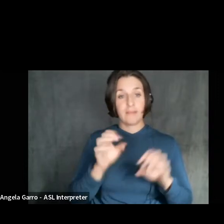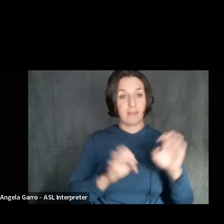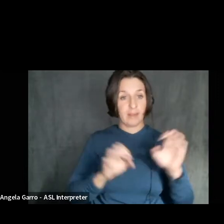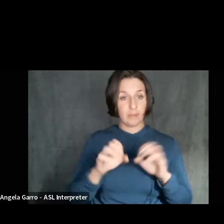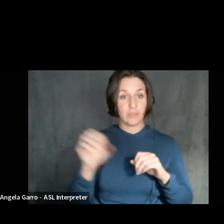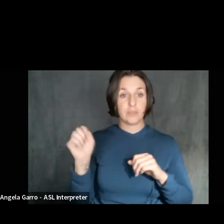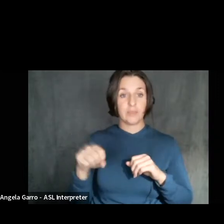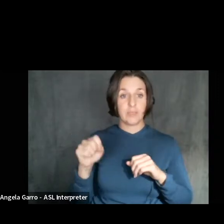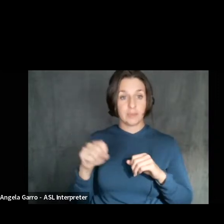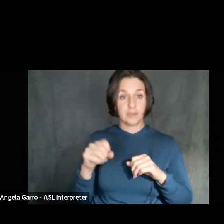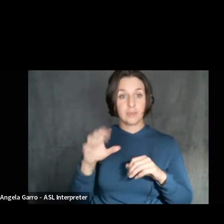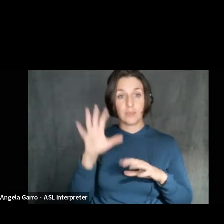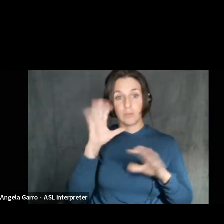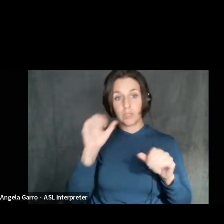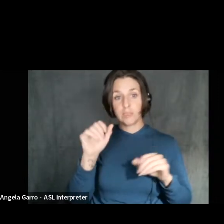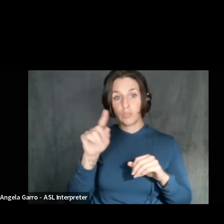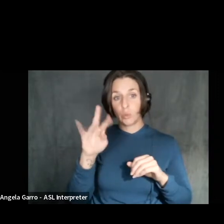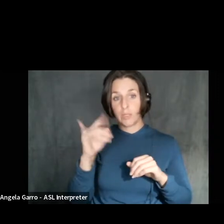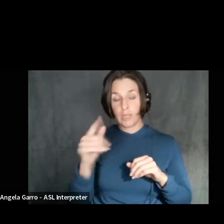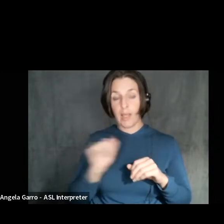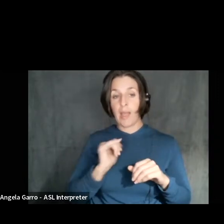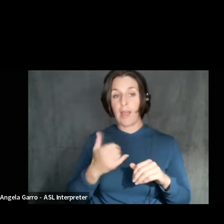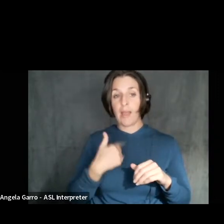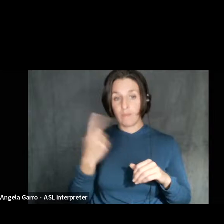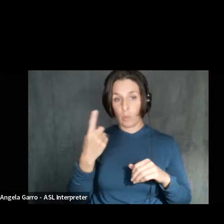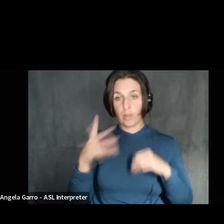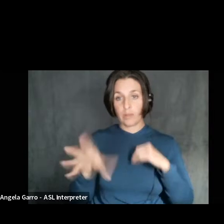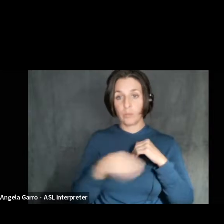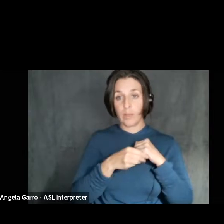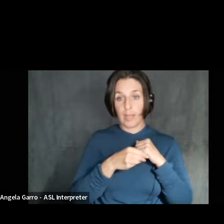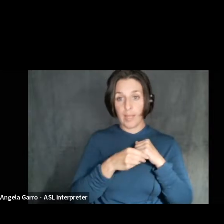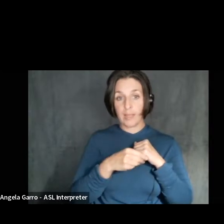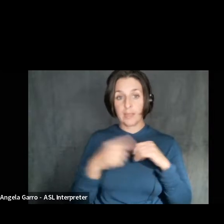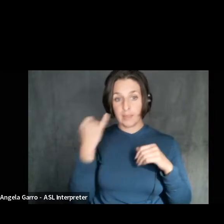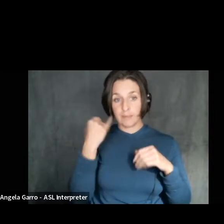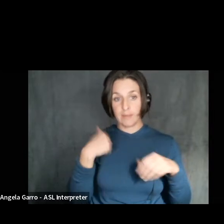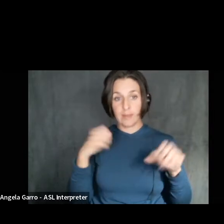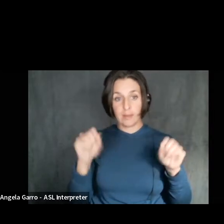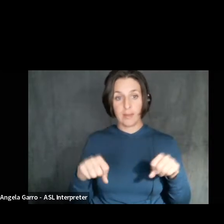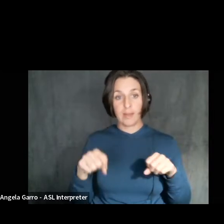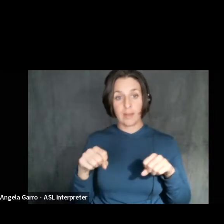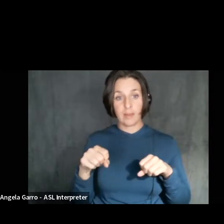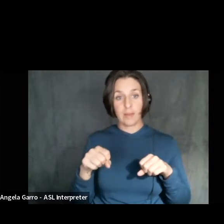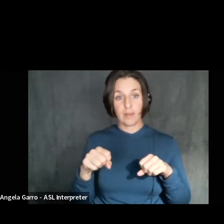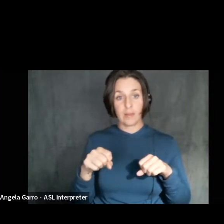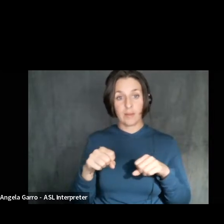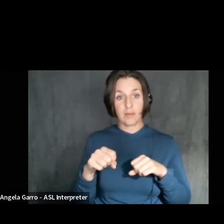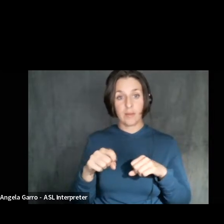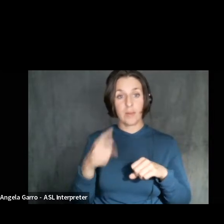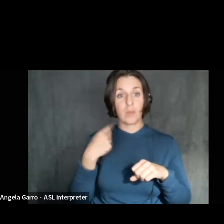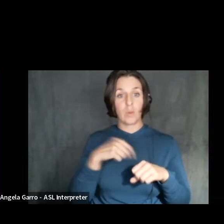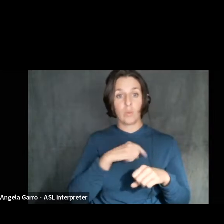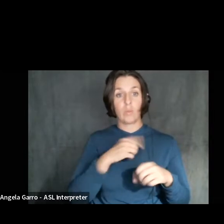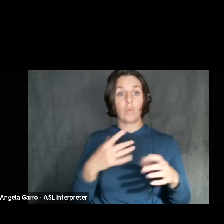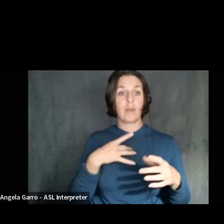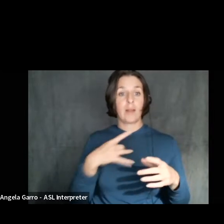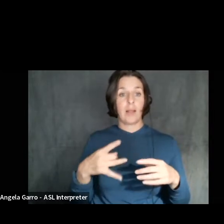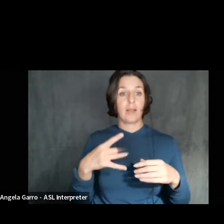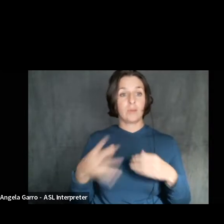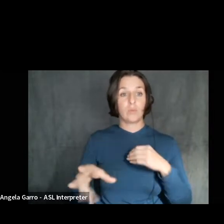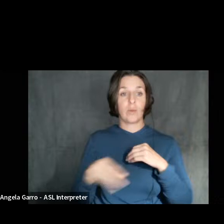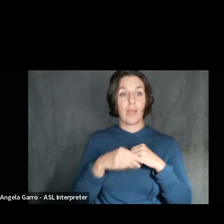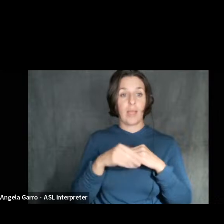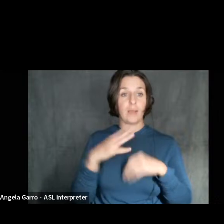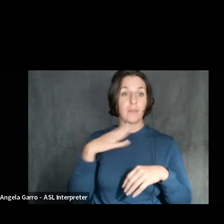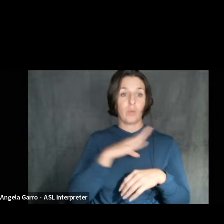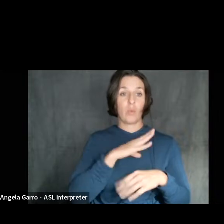Yes. President Andrade Zuniga. So I have one to add, if I Okay. may. So we would like to put on the board agenda